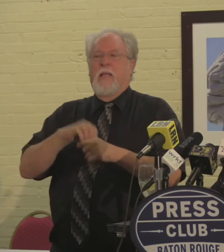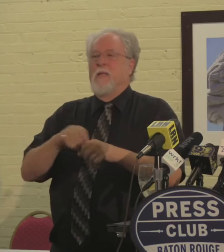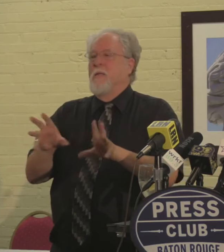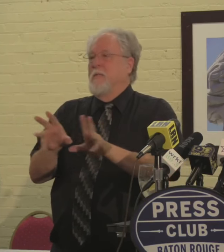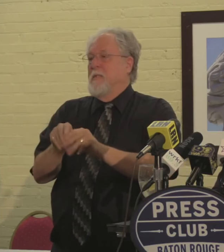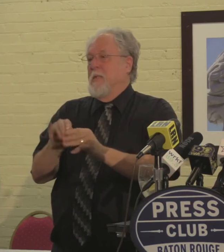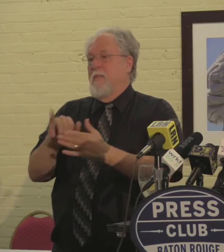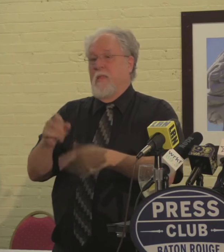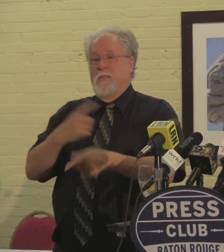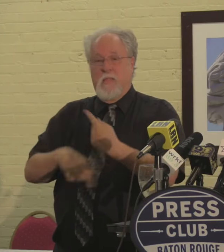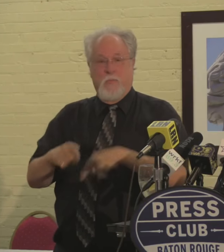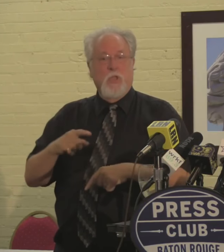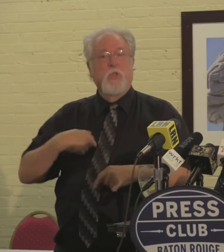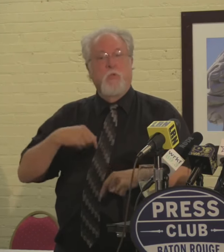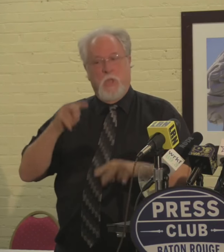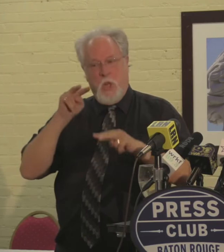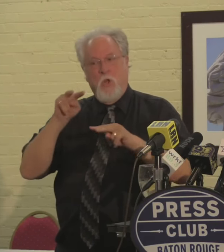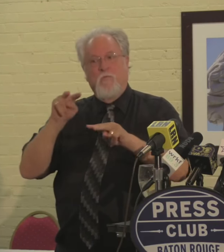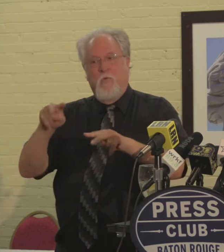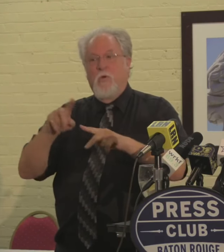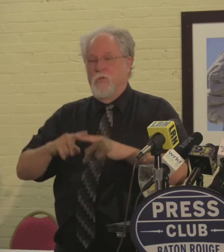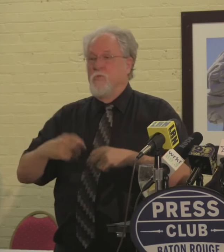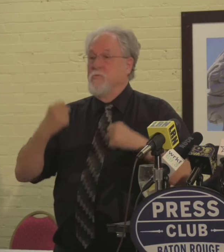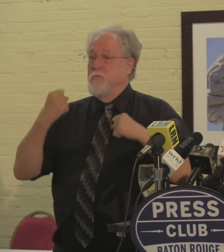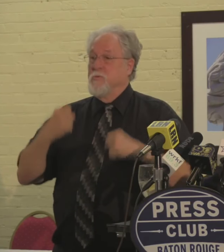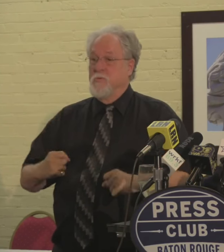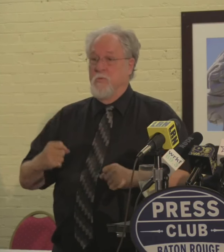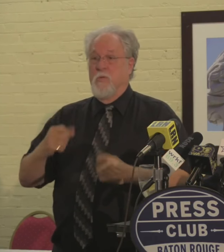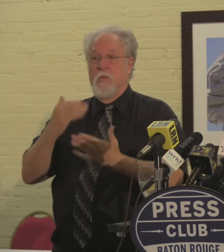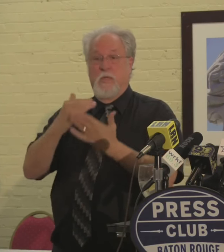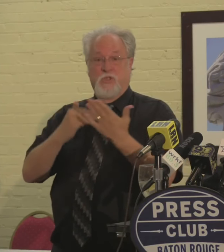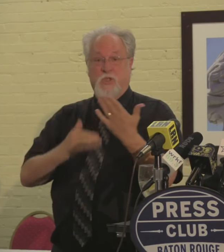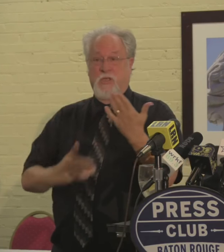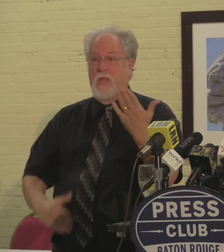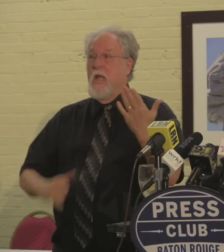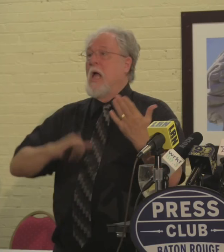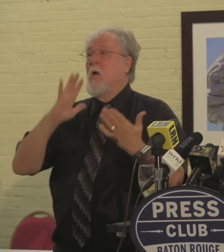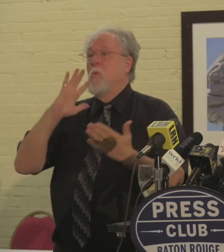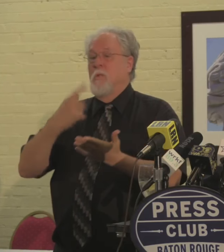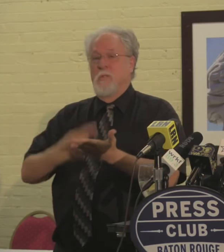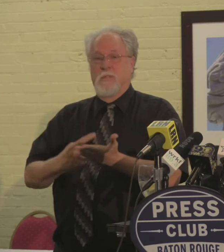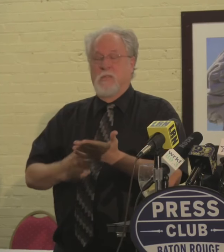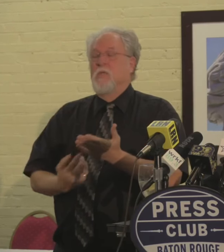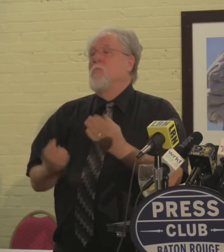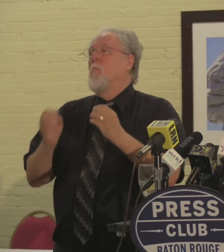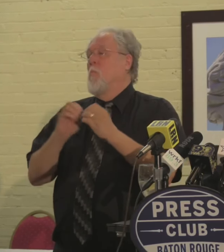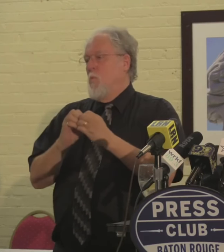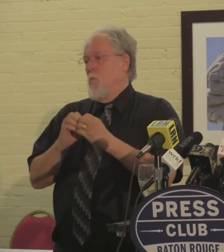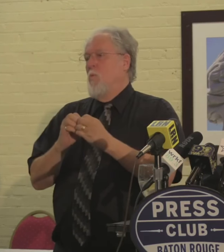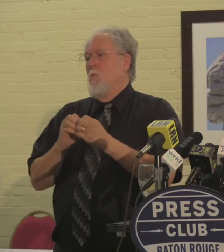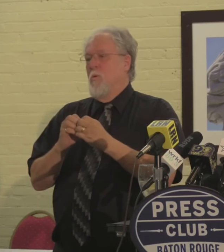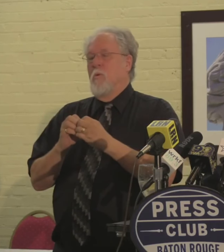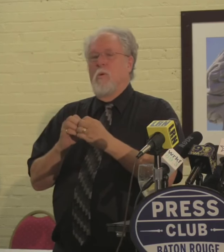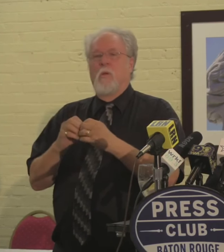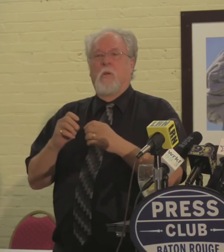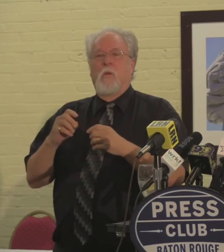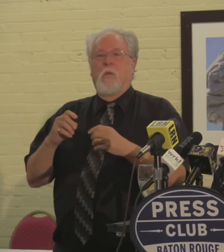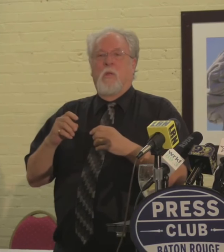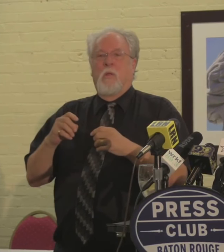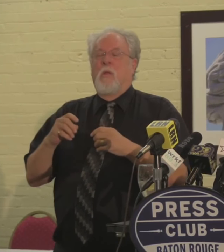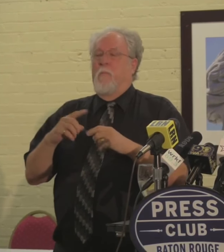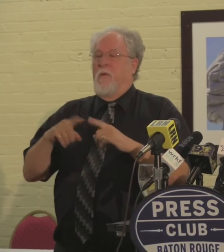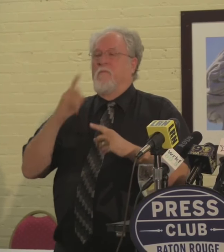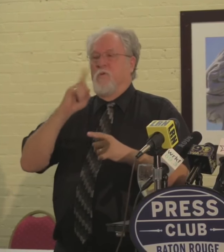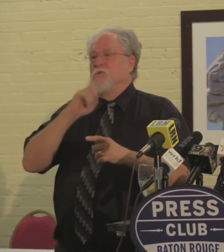you can look forward to a robust agenda that I will discuss more going forward, but certainly on the first day